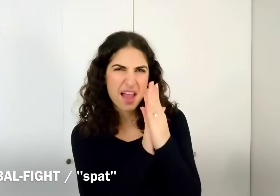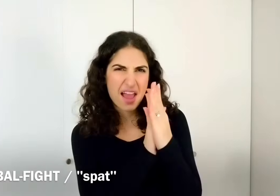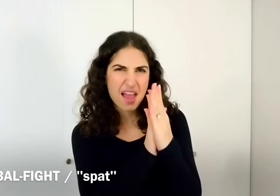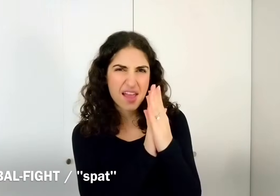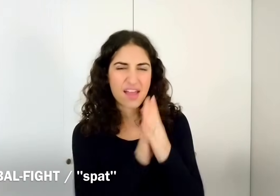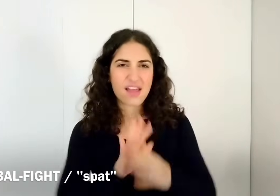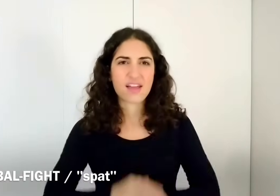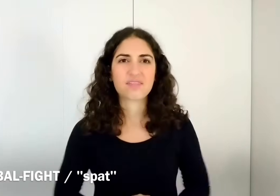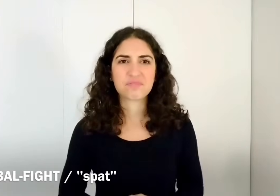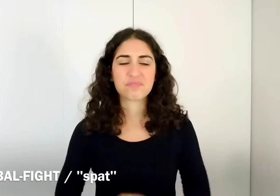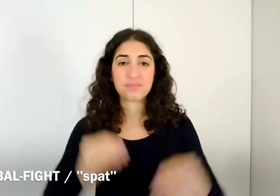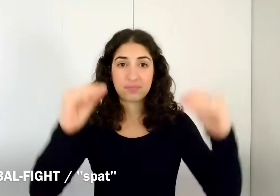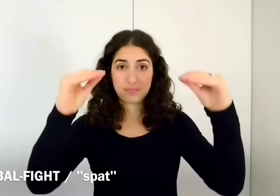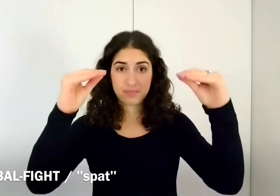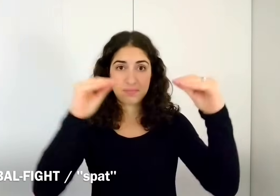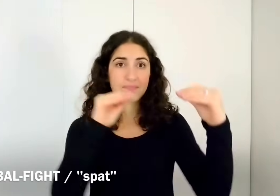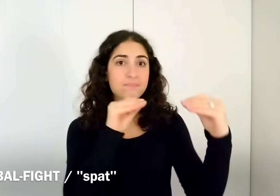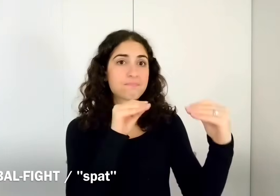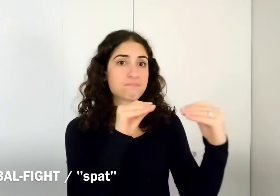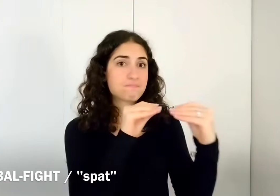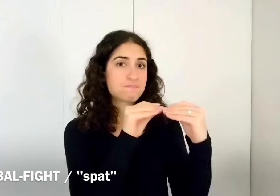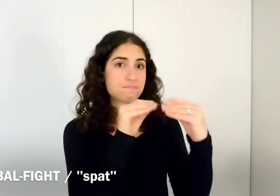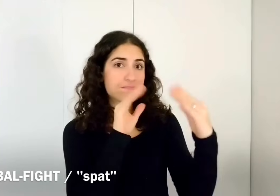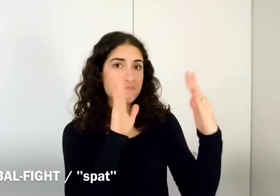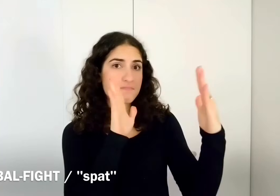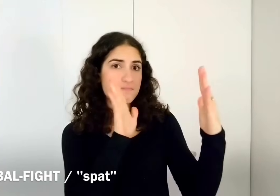To fight or have like a verbal blowout.